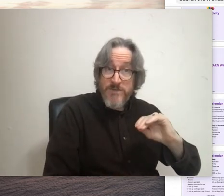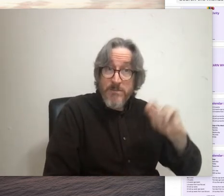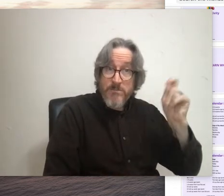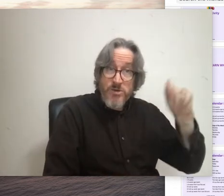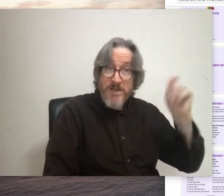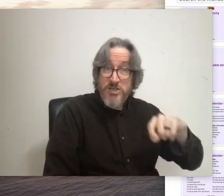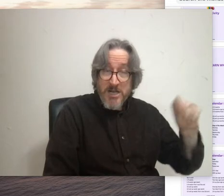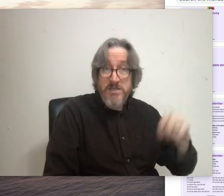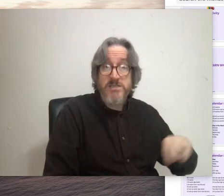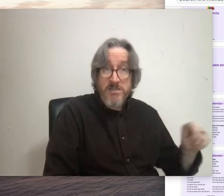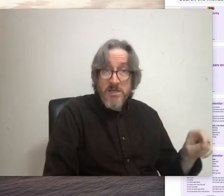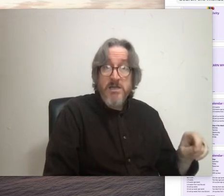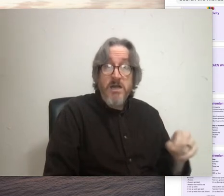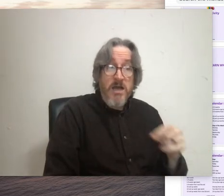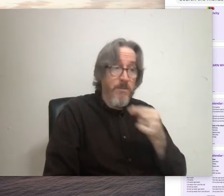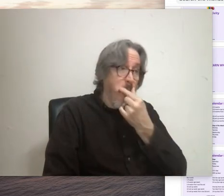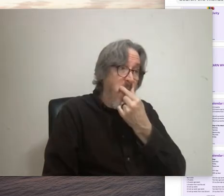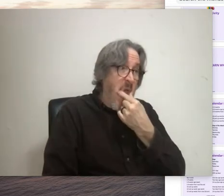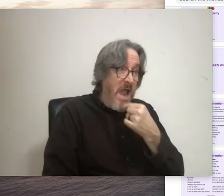each of them, sort of make a checklist.